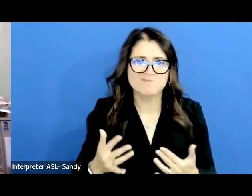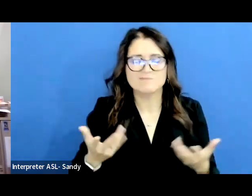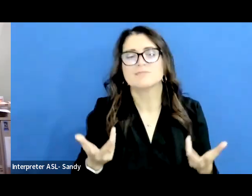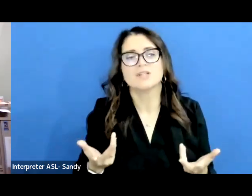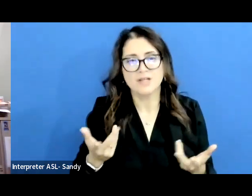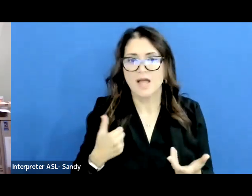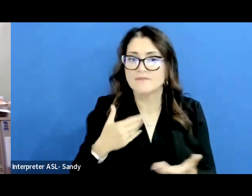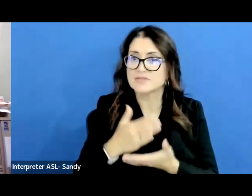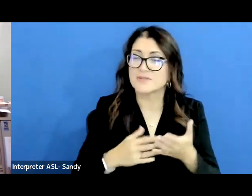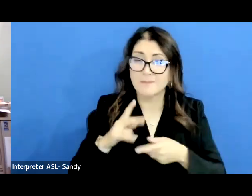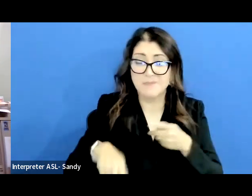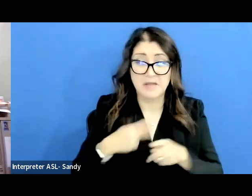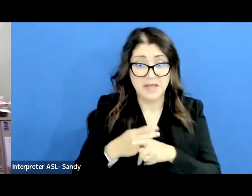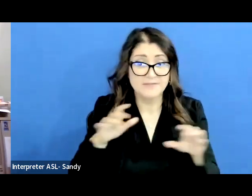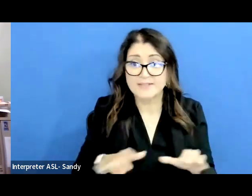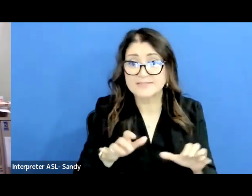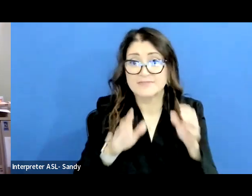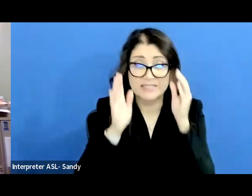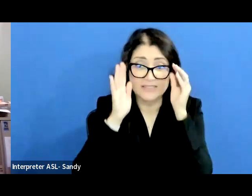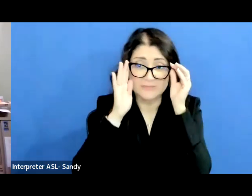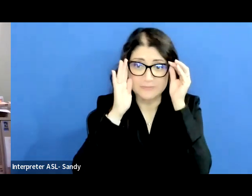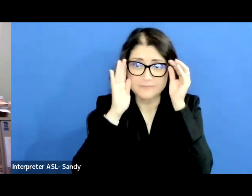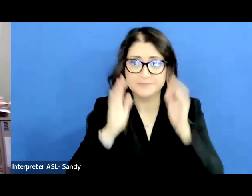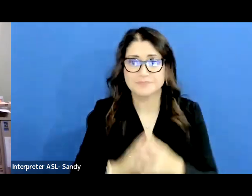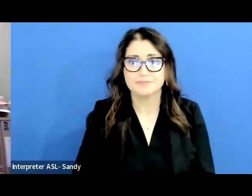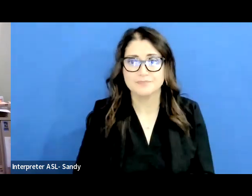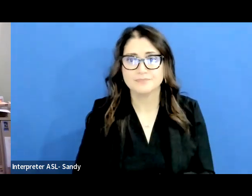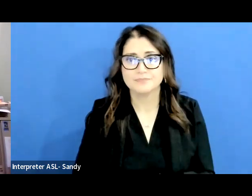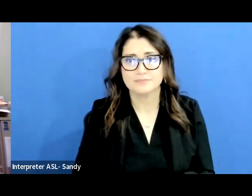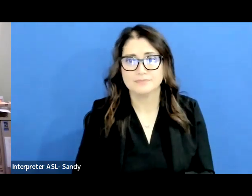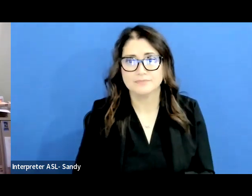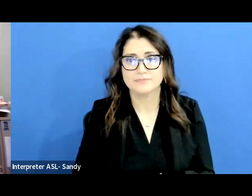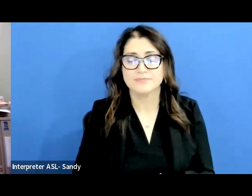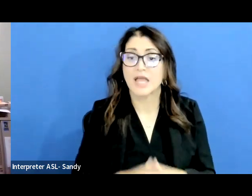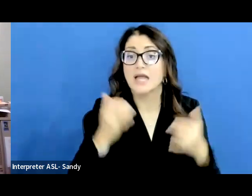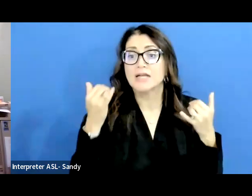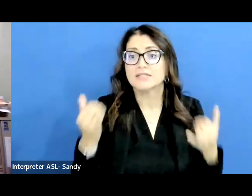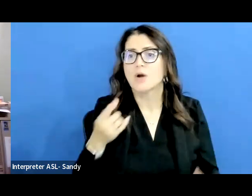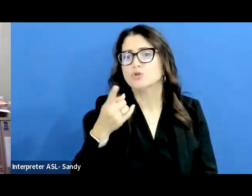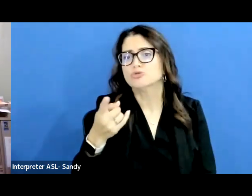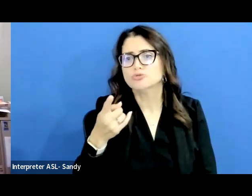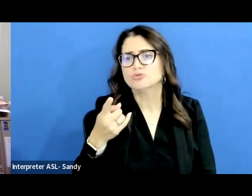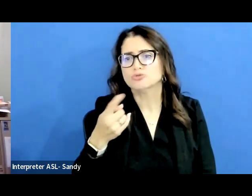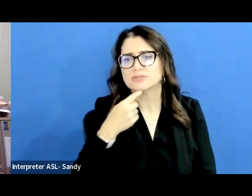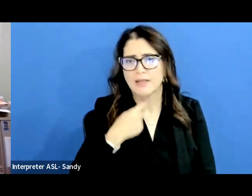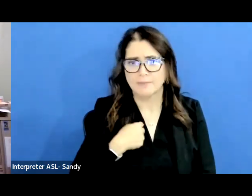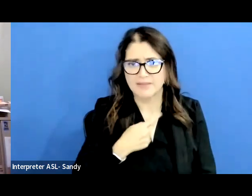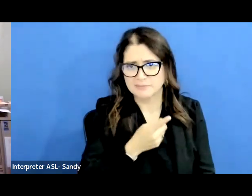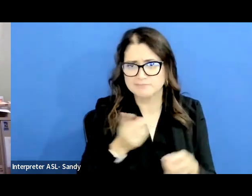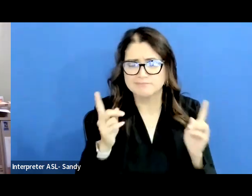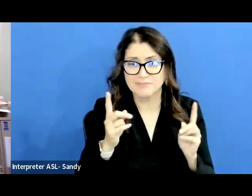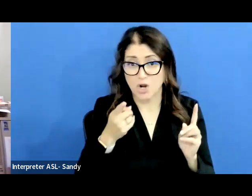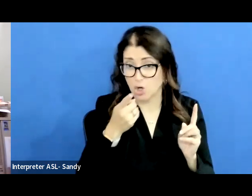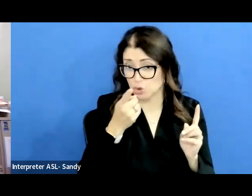kind of activities. So now why don't you tell me, what are you doing any of these kind